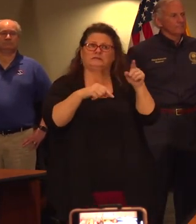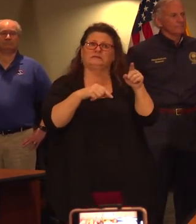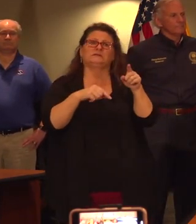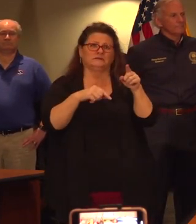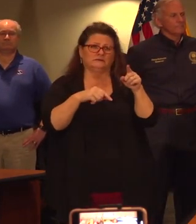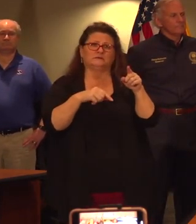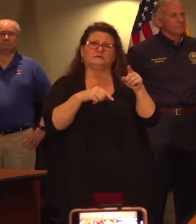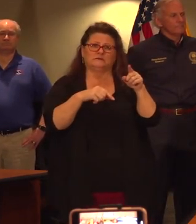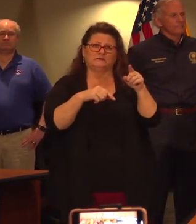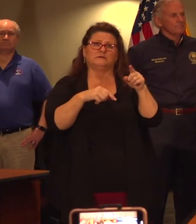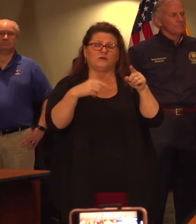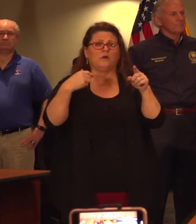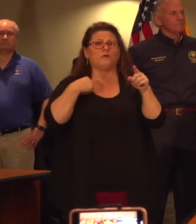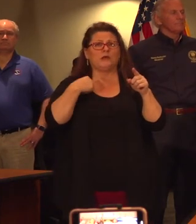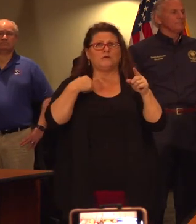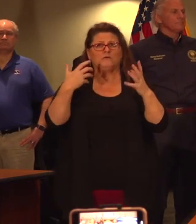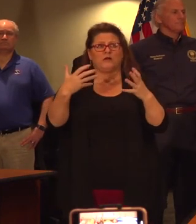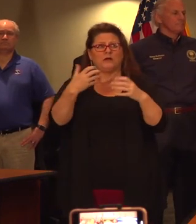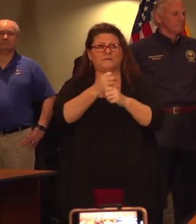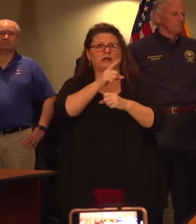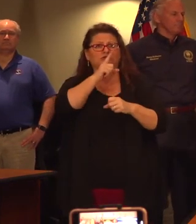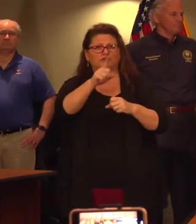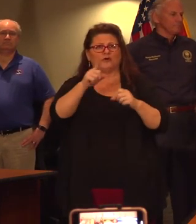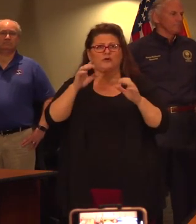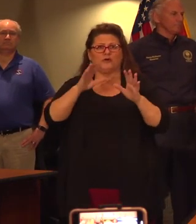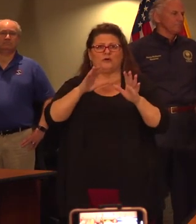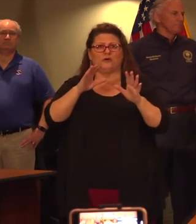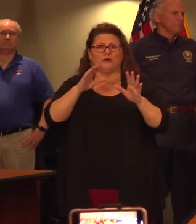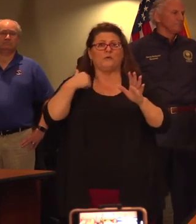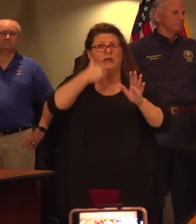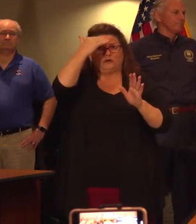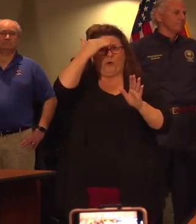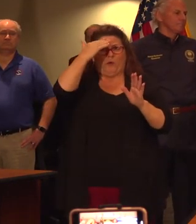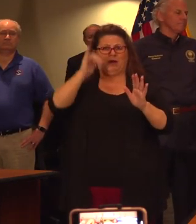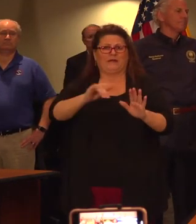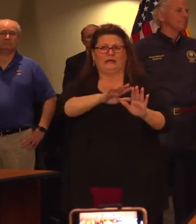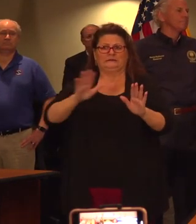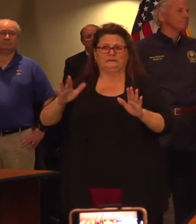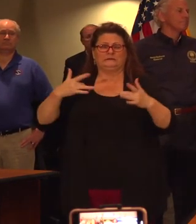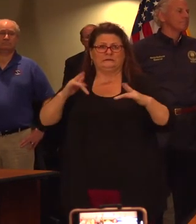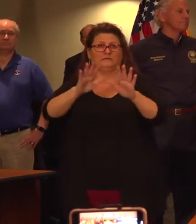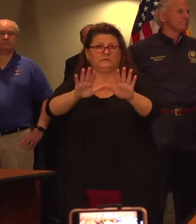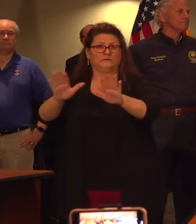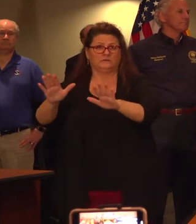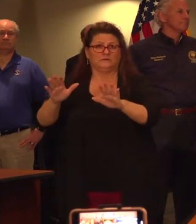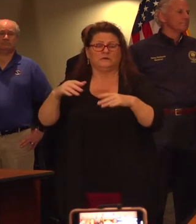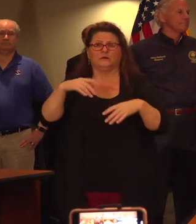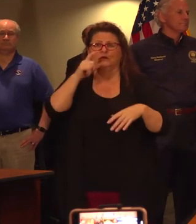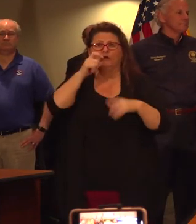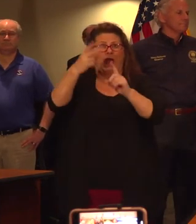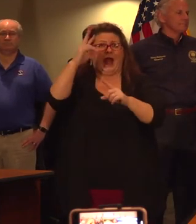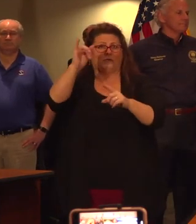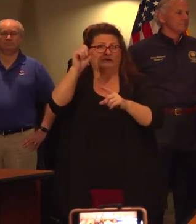we recognize the critical need to address these inequities, and in an effort to reach the different communities who are at high risk of having